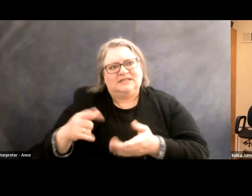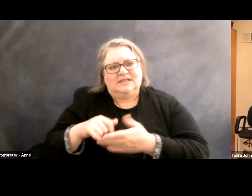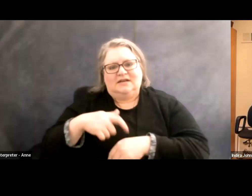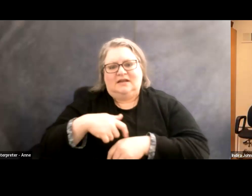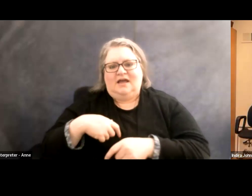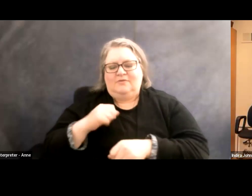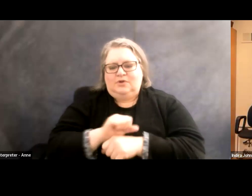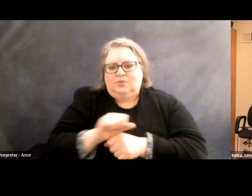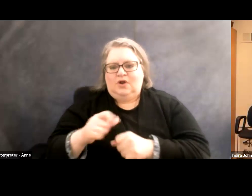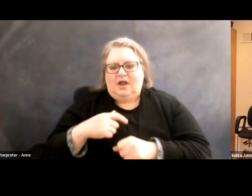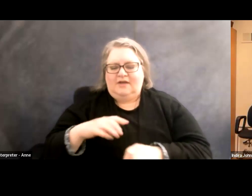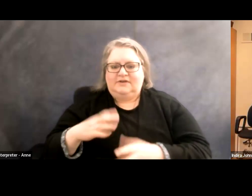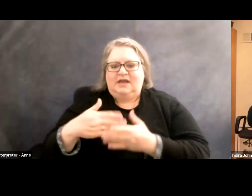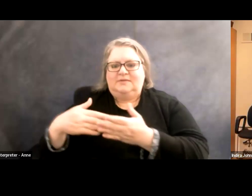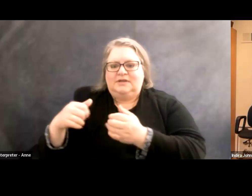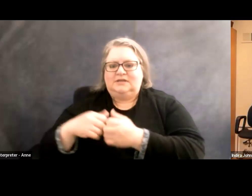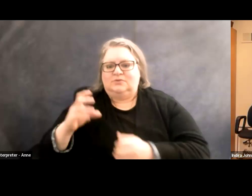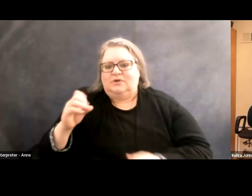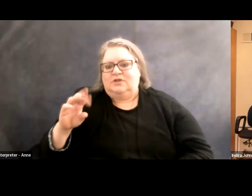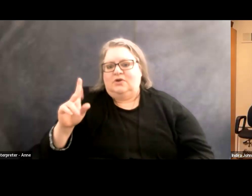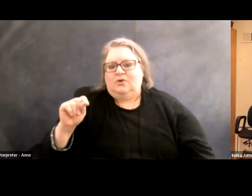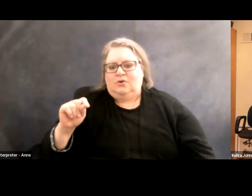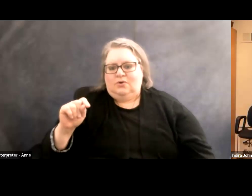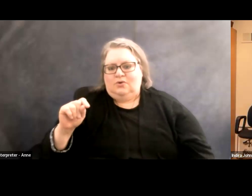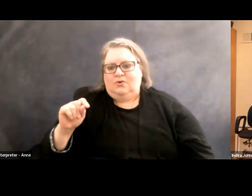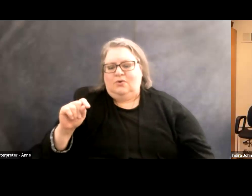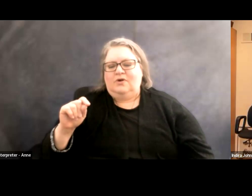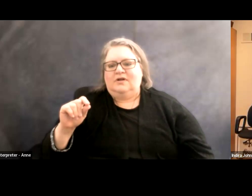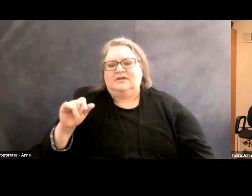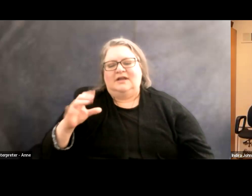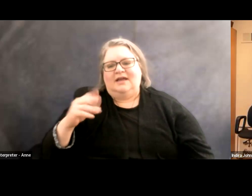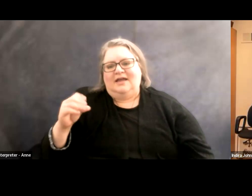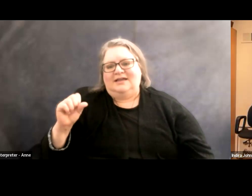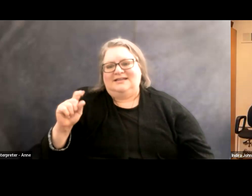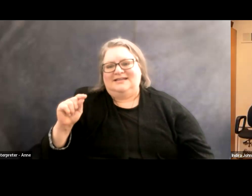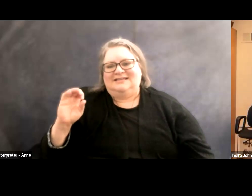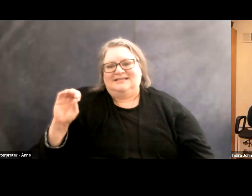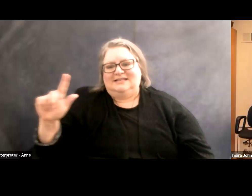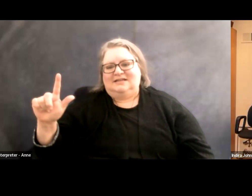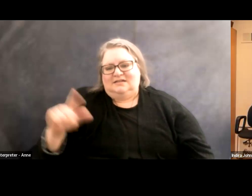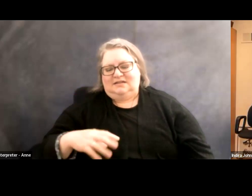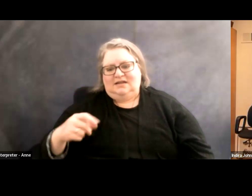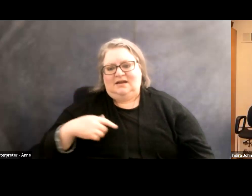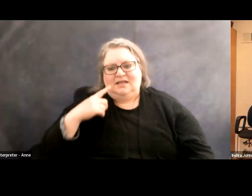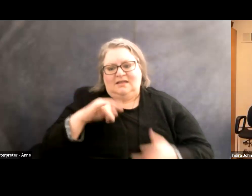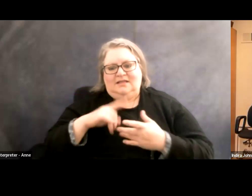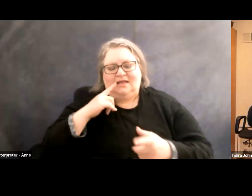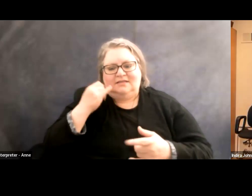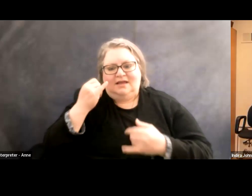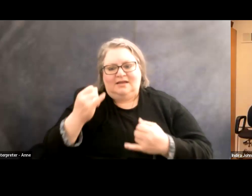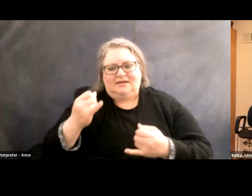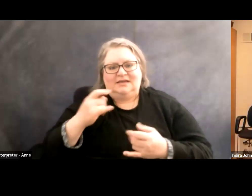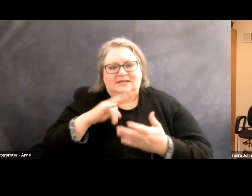with, I've done a piece with Corten steel. And so I think the idea is that you